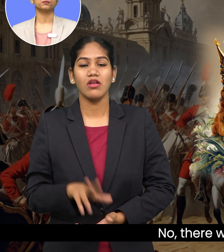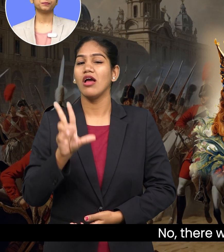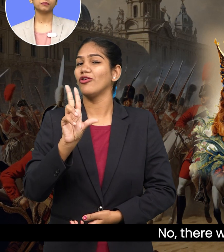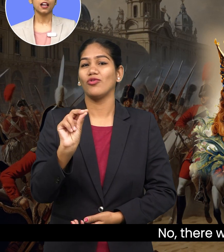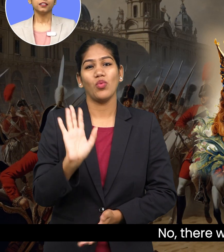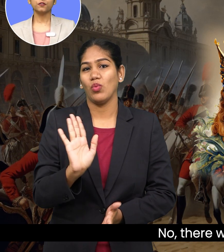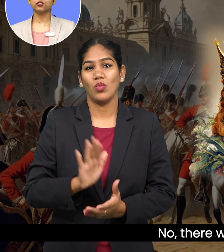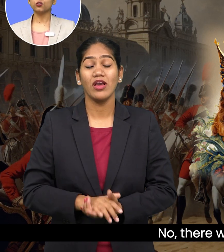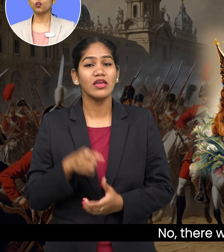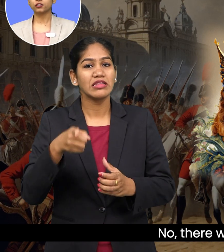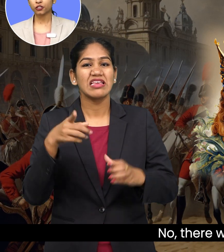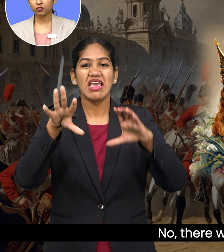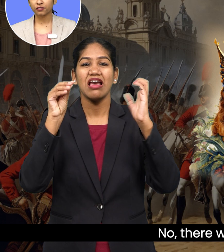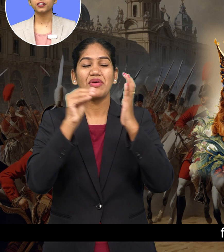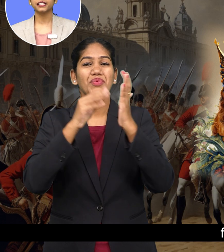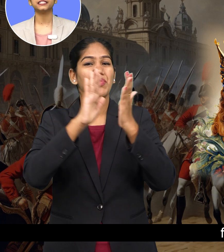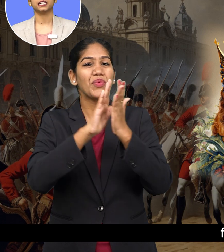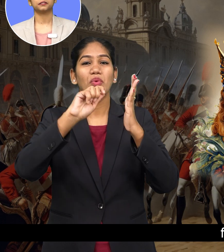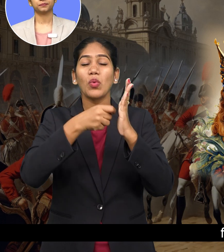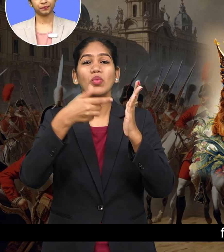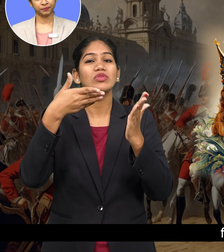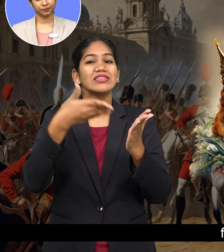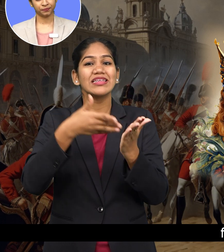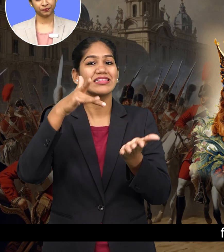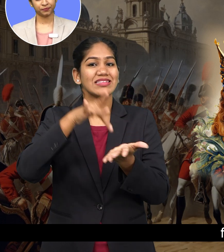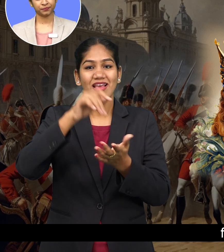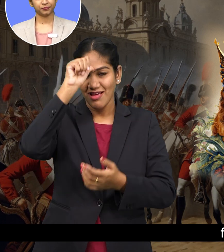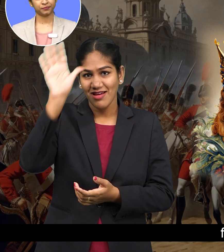No, there was no constitution for India.